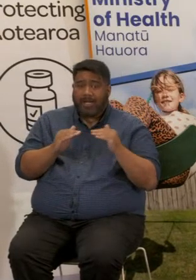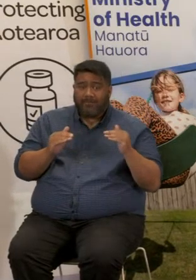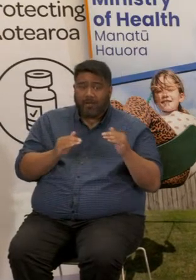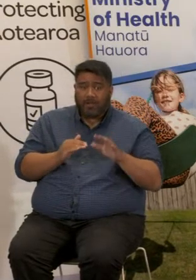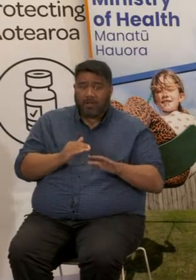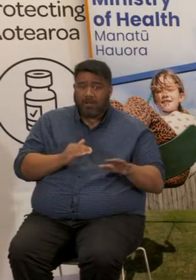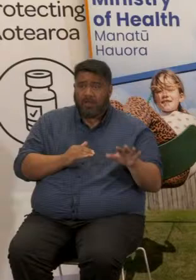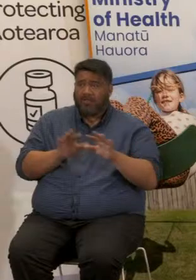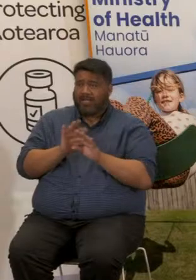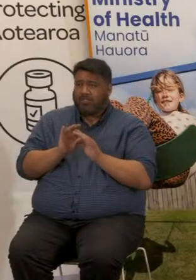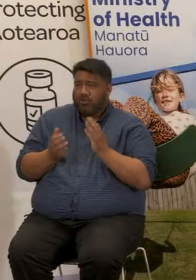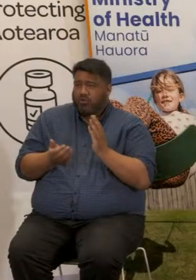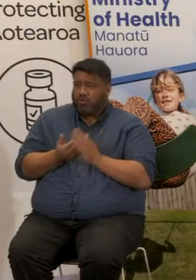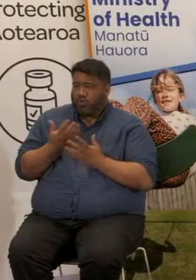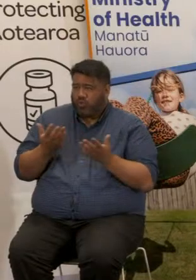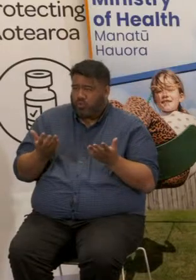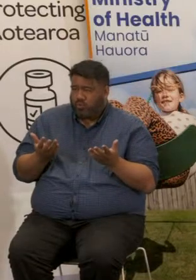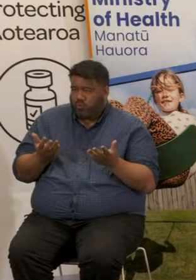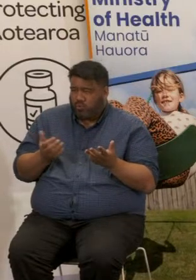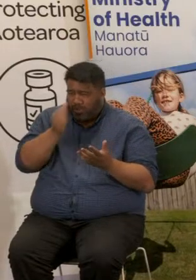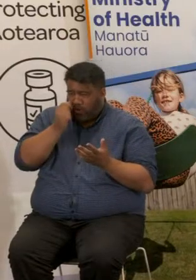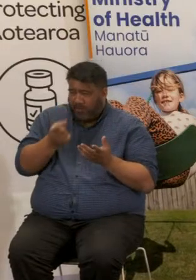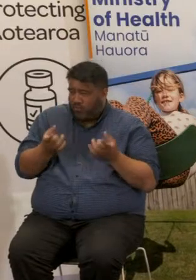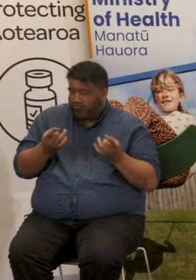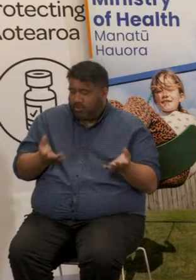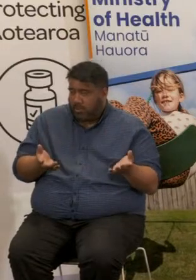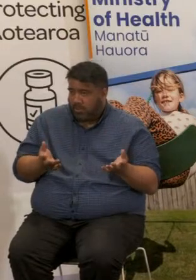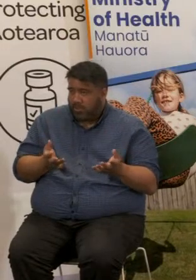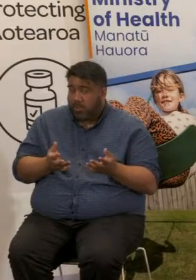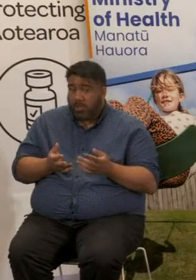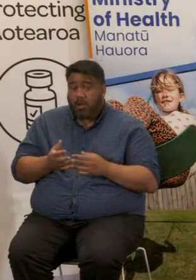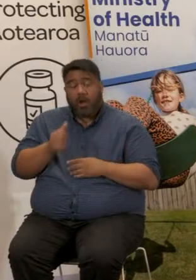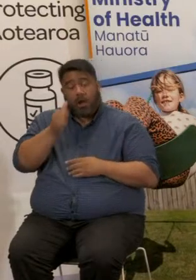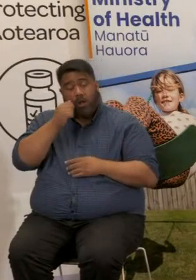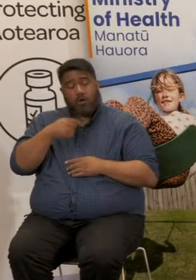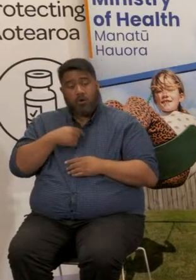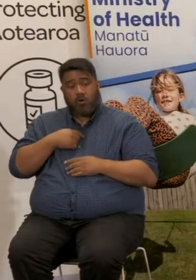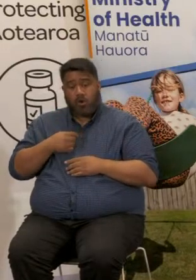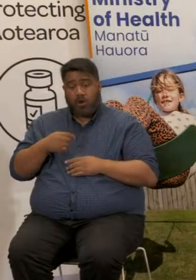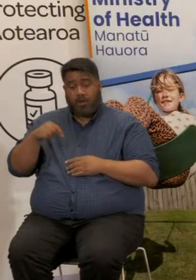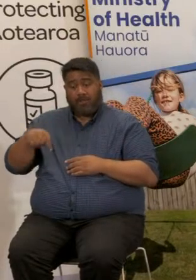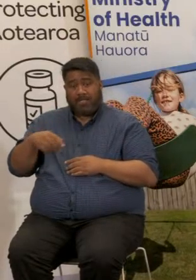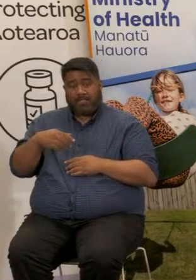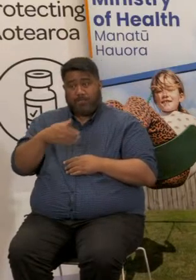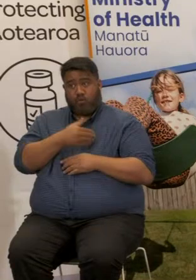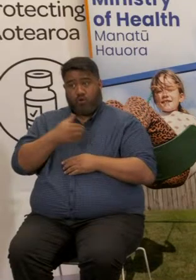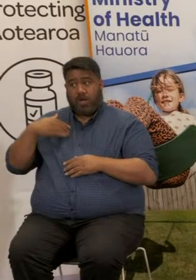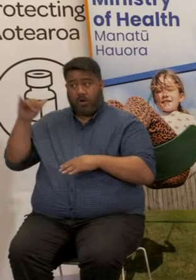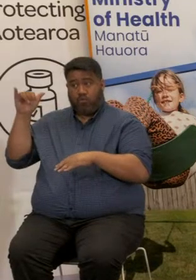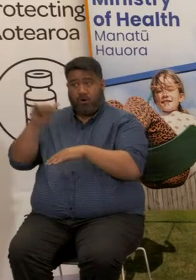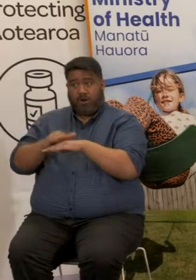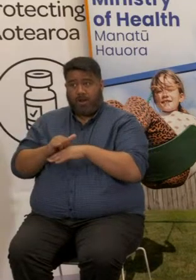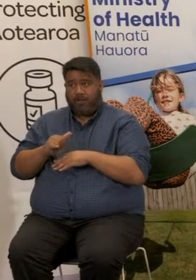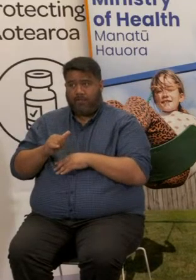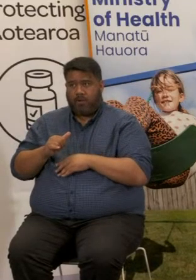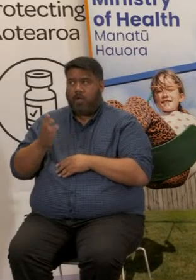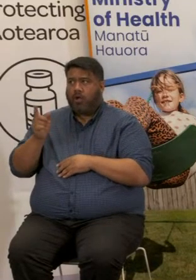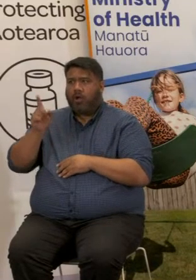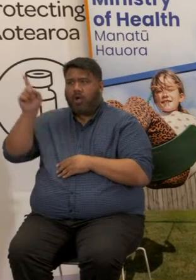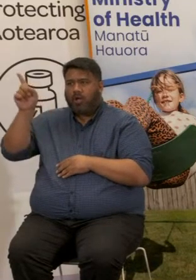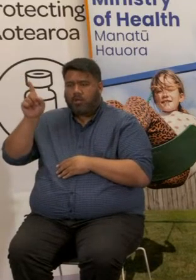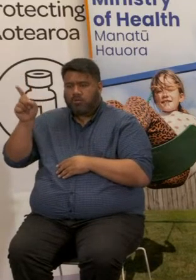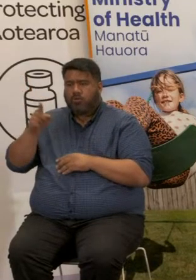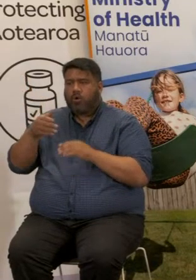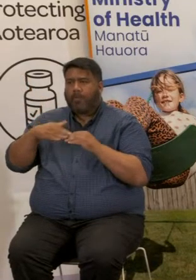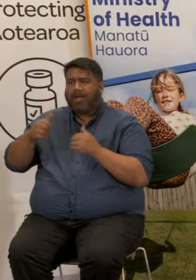hardly a revelation of whānau. Yeah. I've actually come here this morning from the Bay of Plenty, and I